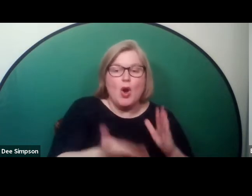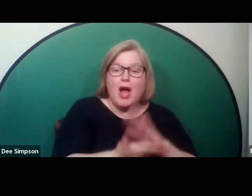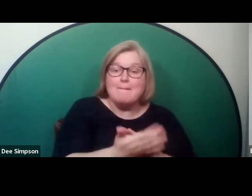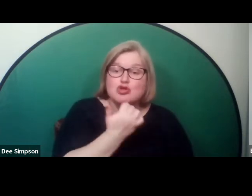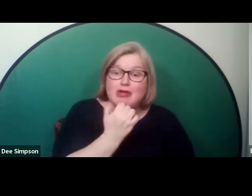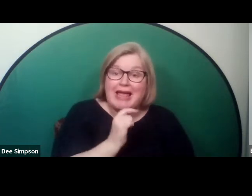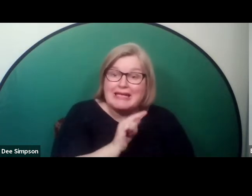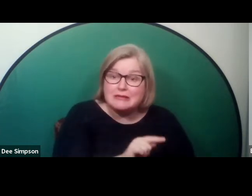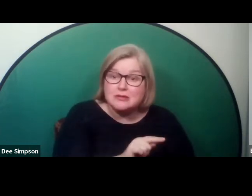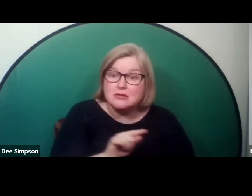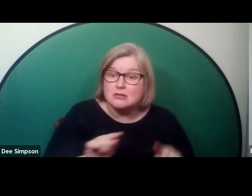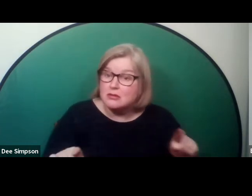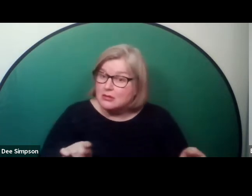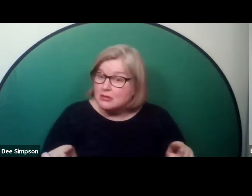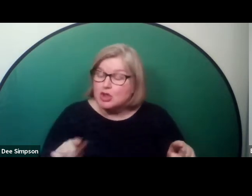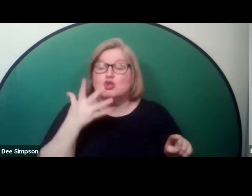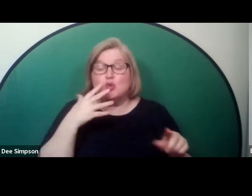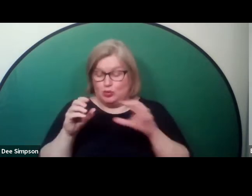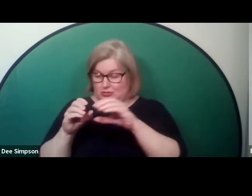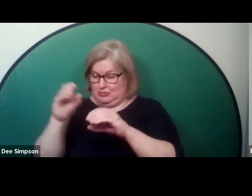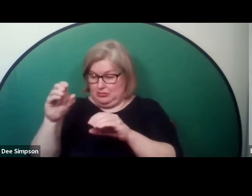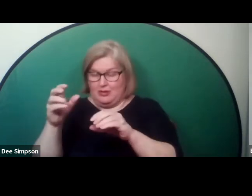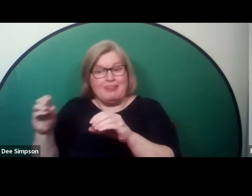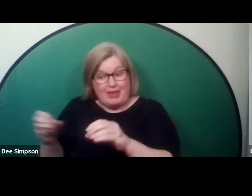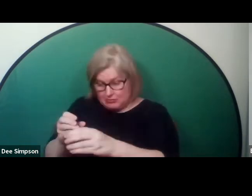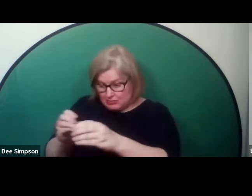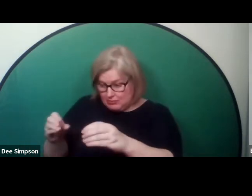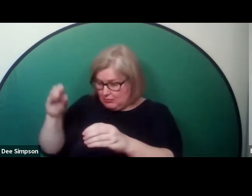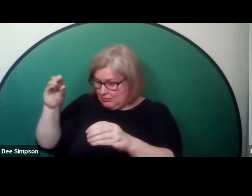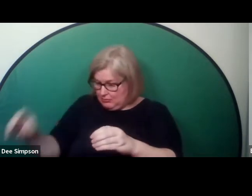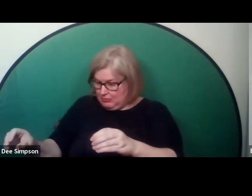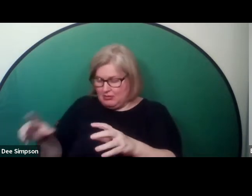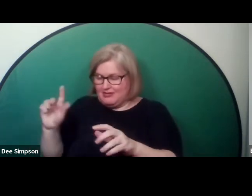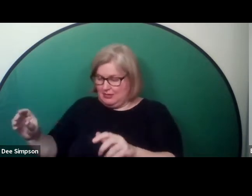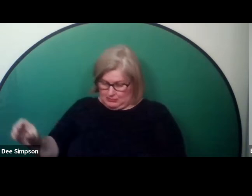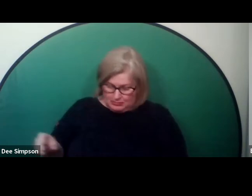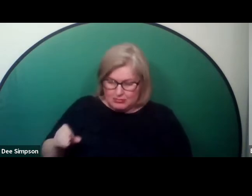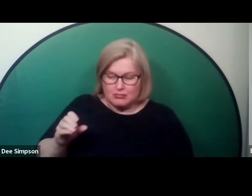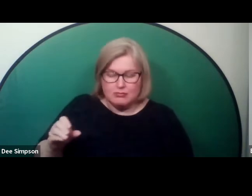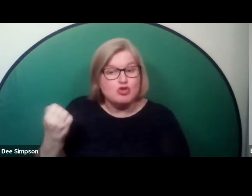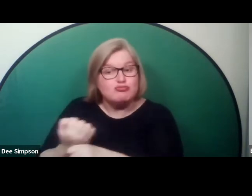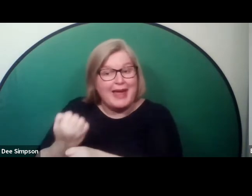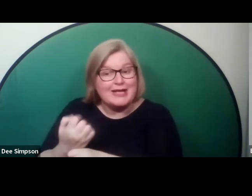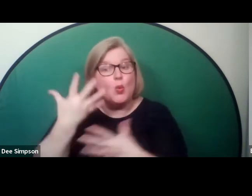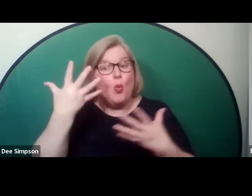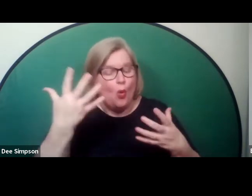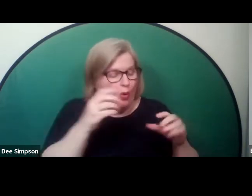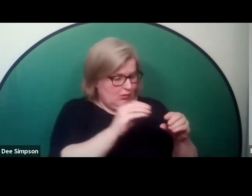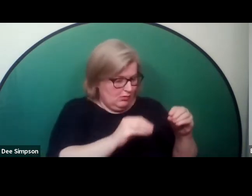and design for disassembly. So actually, all of these things